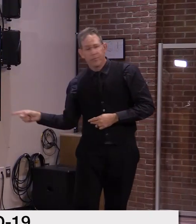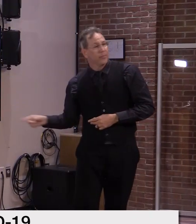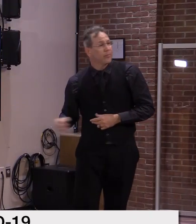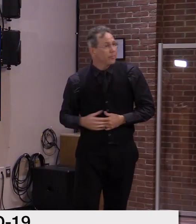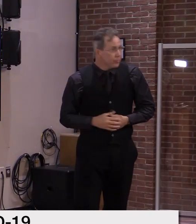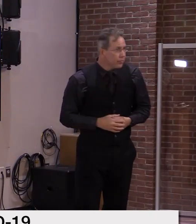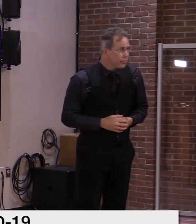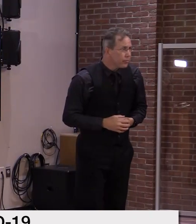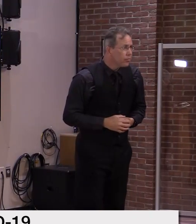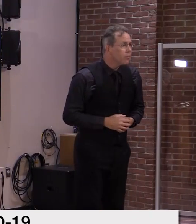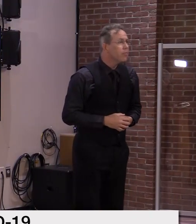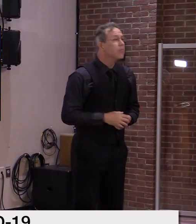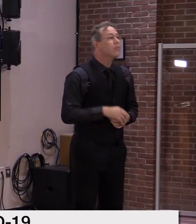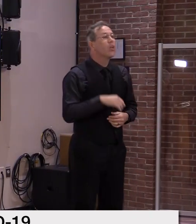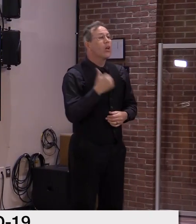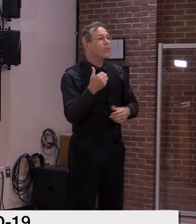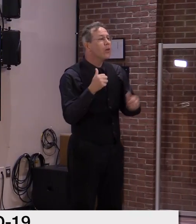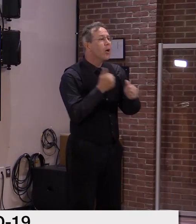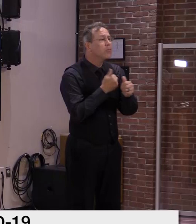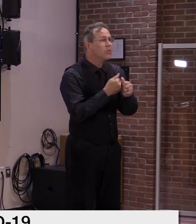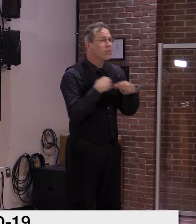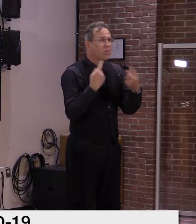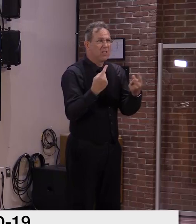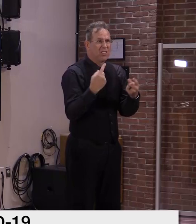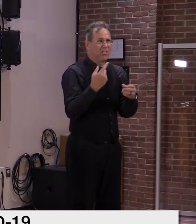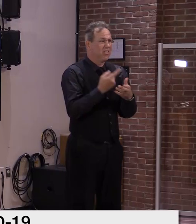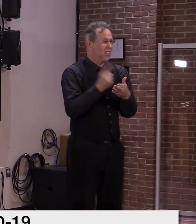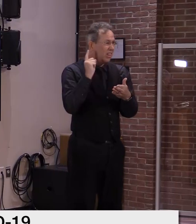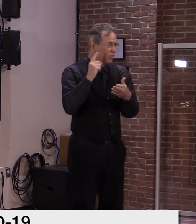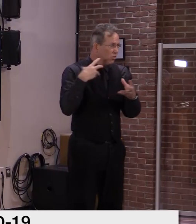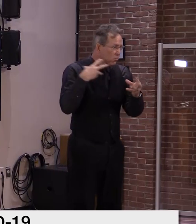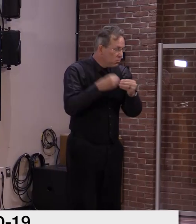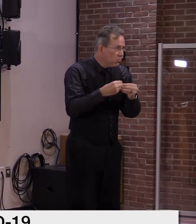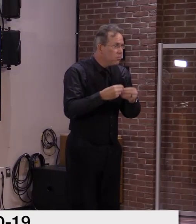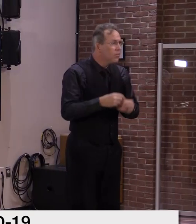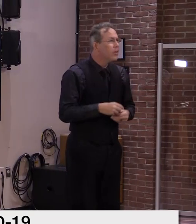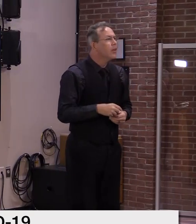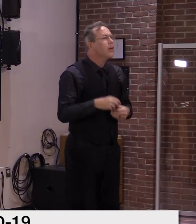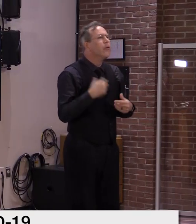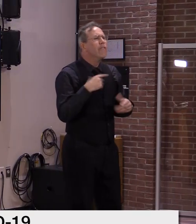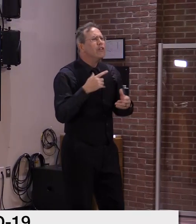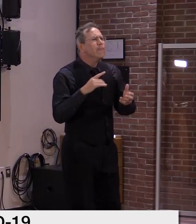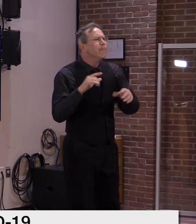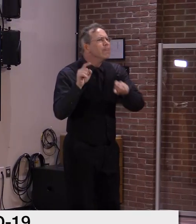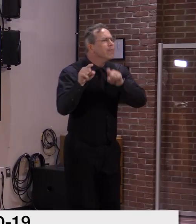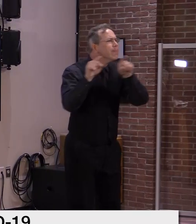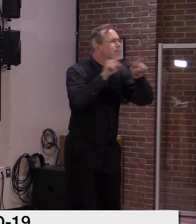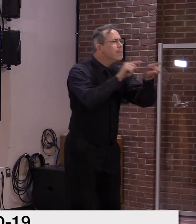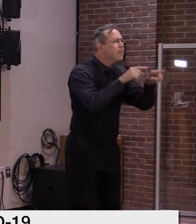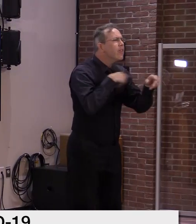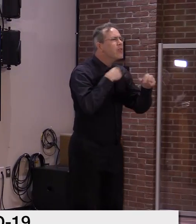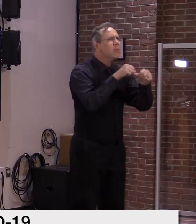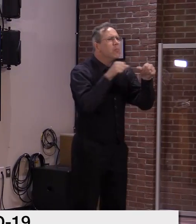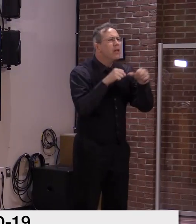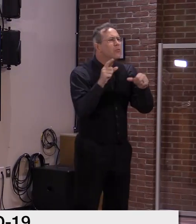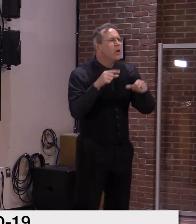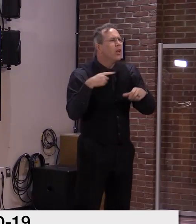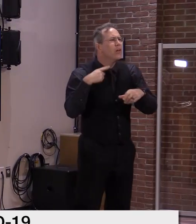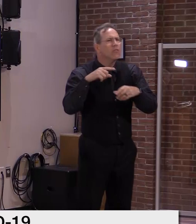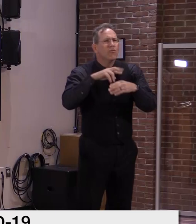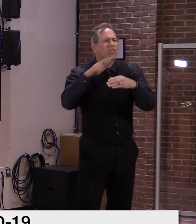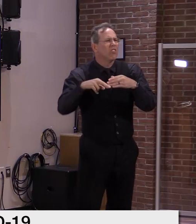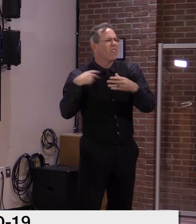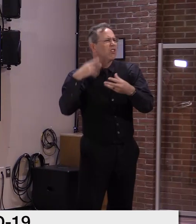this past weekend's vaccination efforts, we held events at the following locations, and here are some of the results.